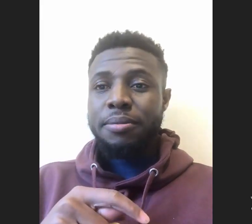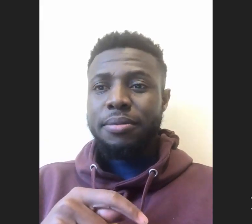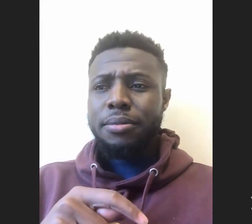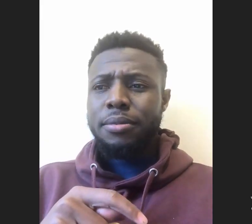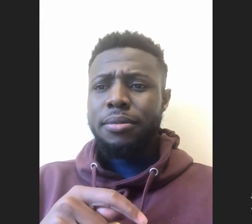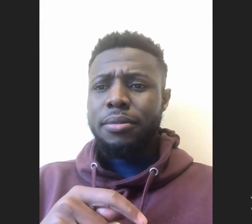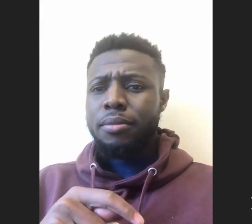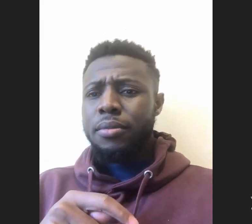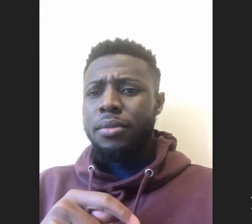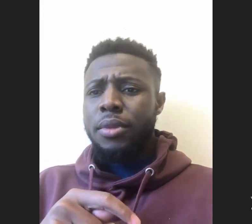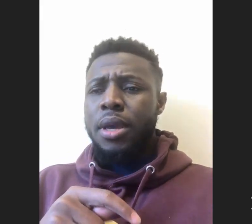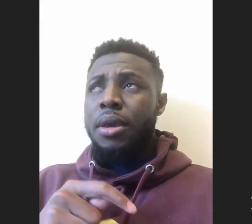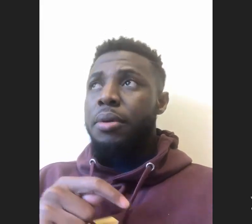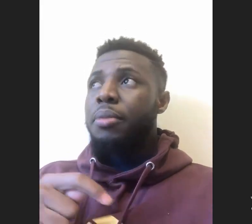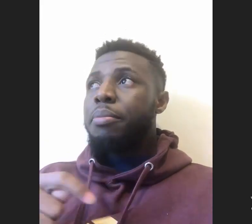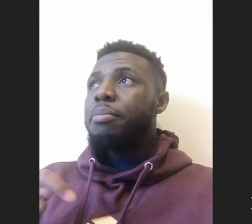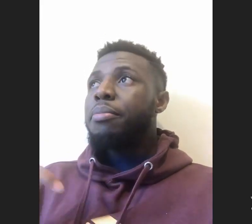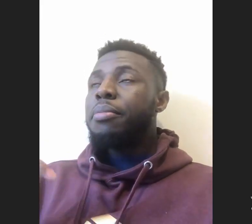doing.